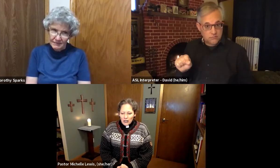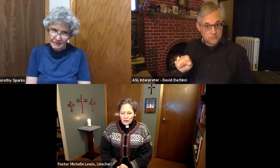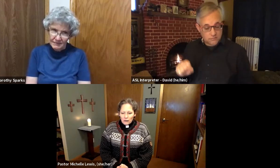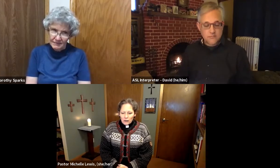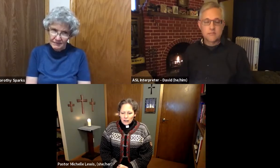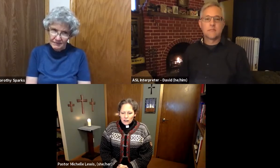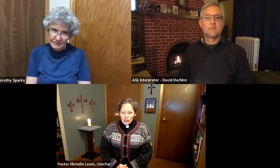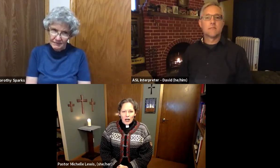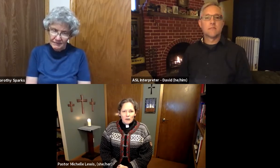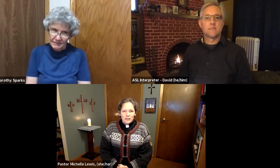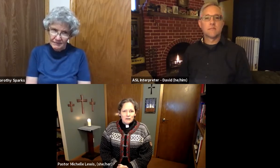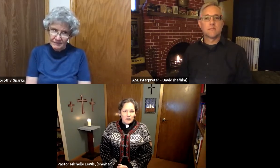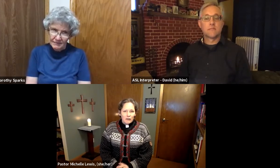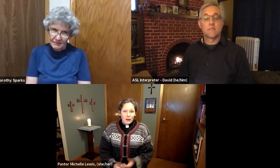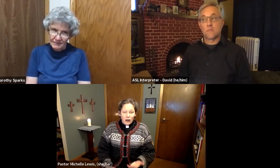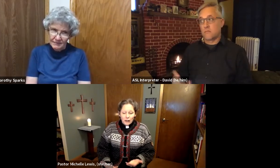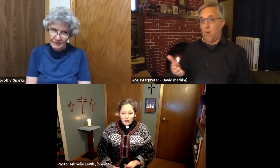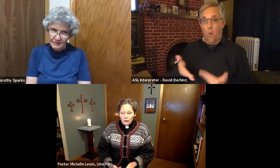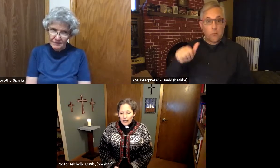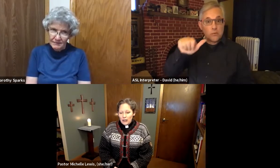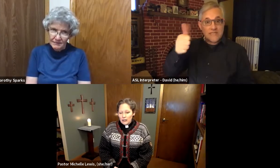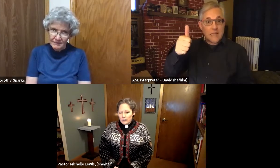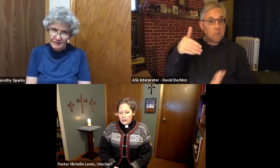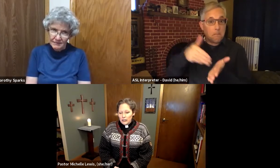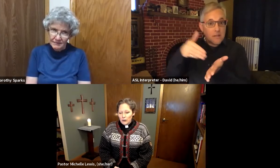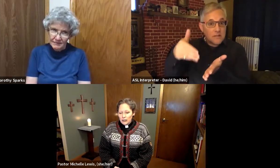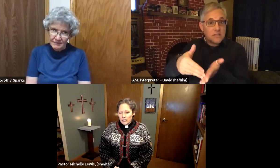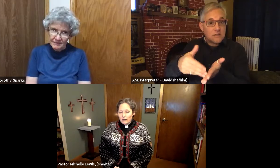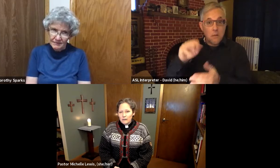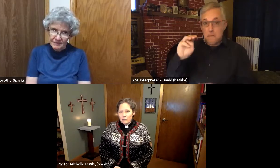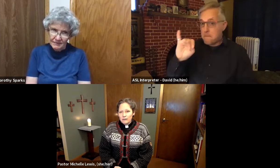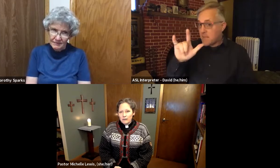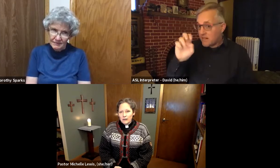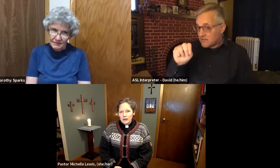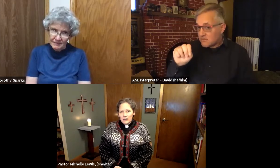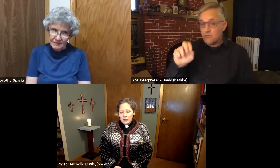Almost 10 million jobs have gone away in 2020.